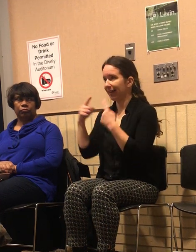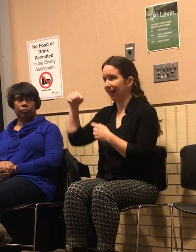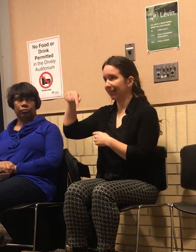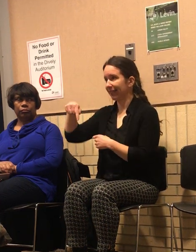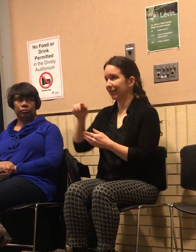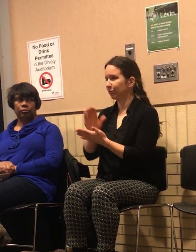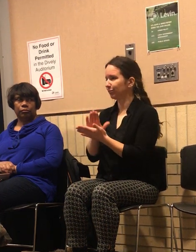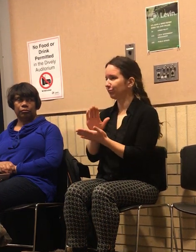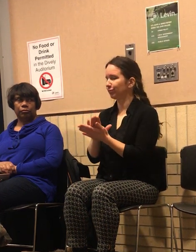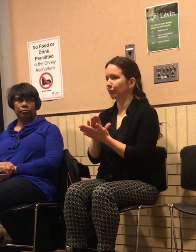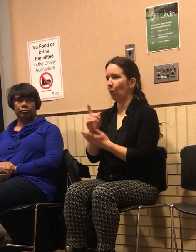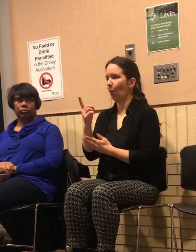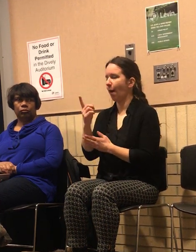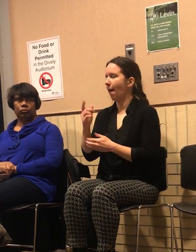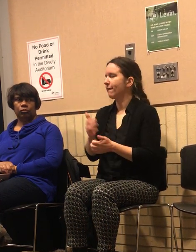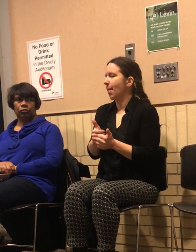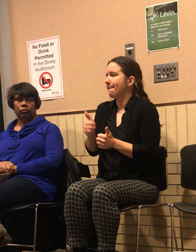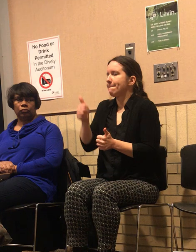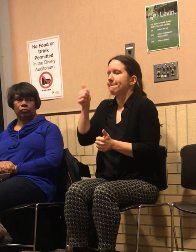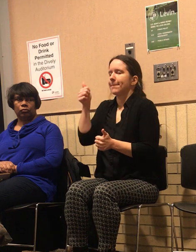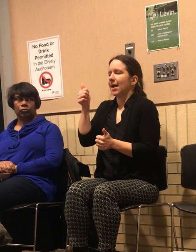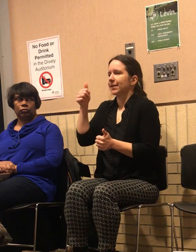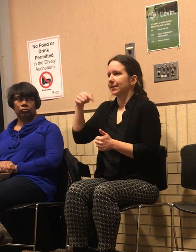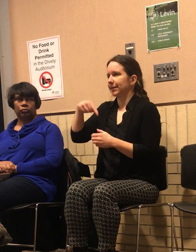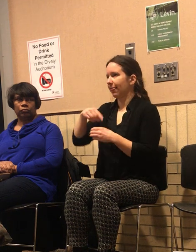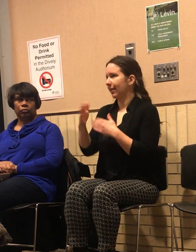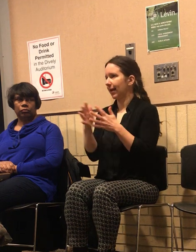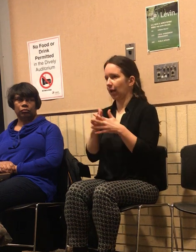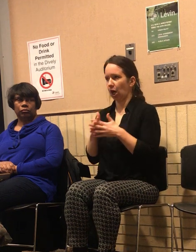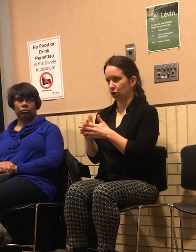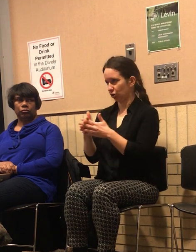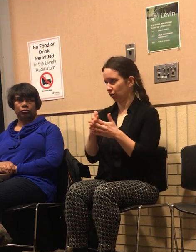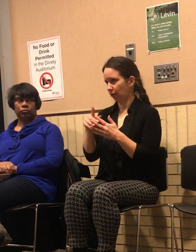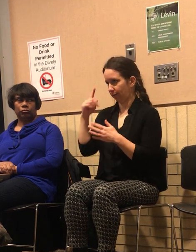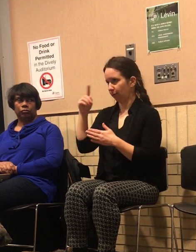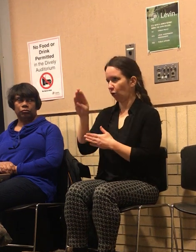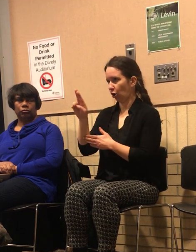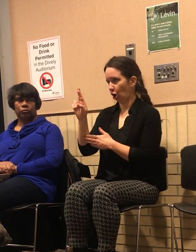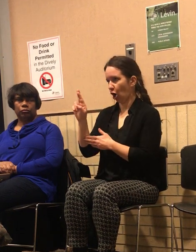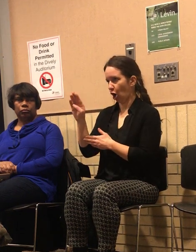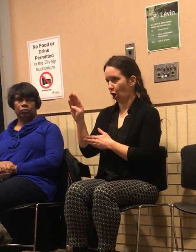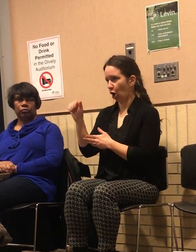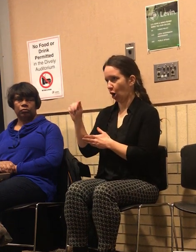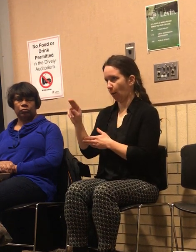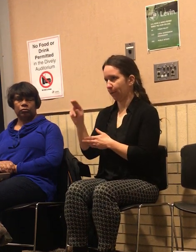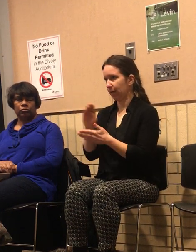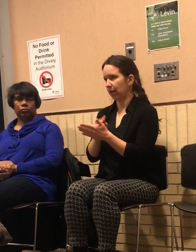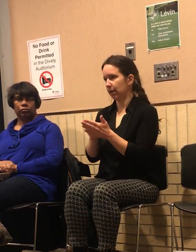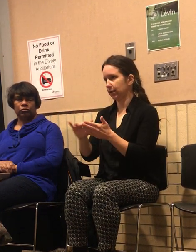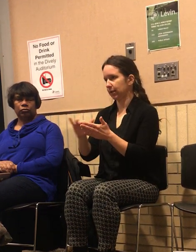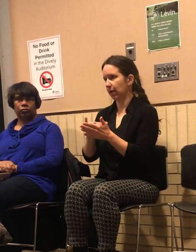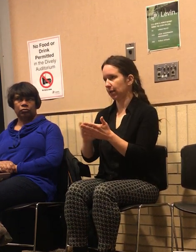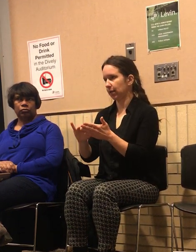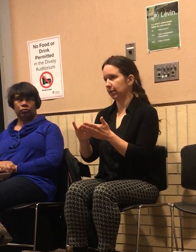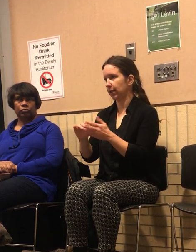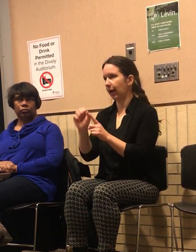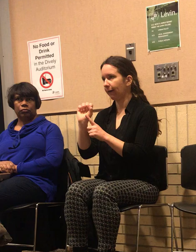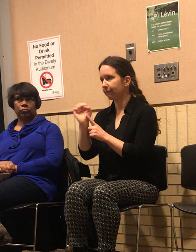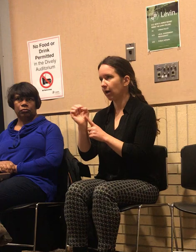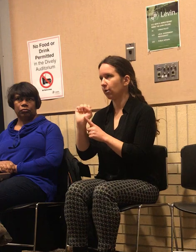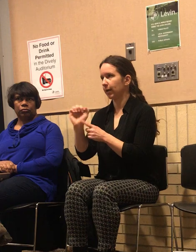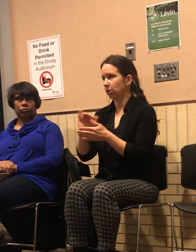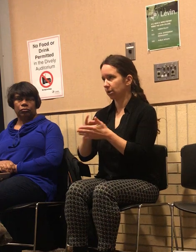not or in the region, if not the country, for urban studies and for environmental studies. Like I said, I did go to